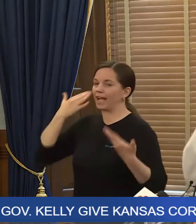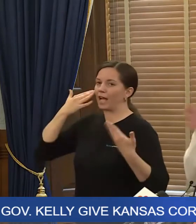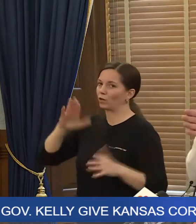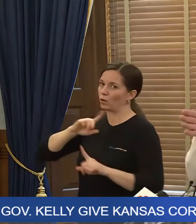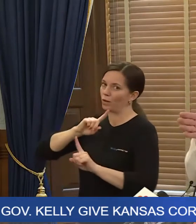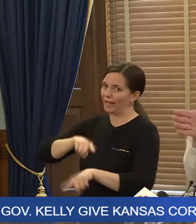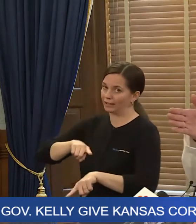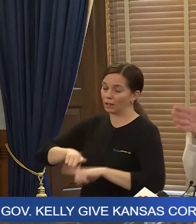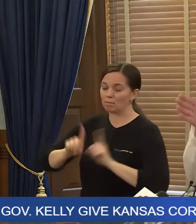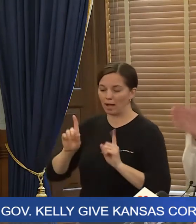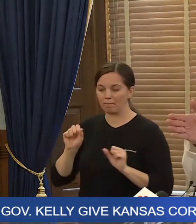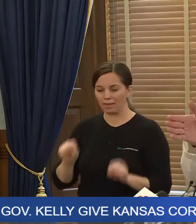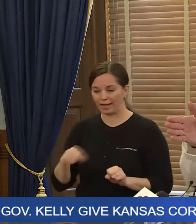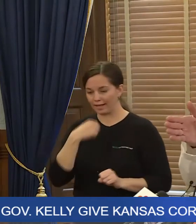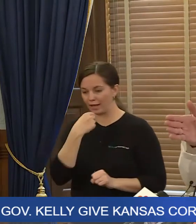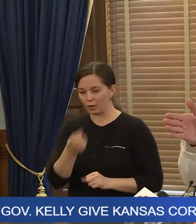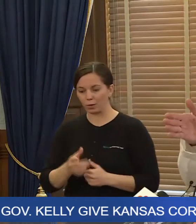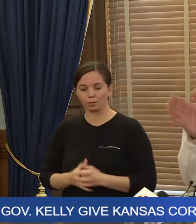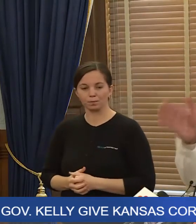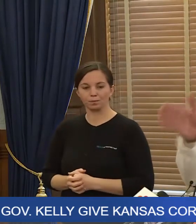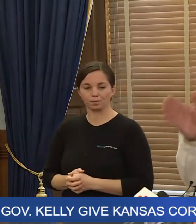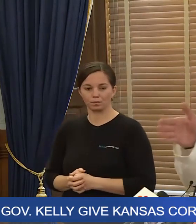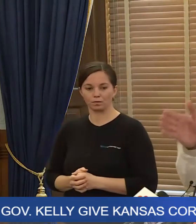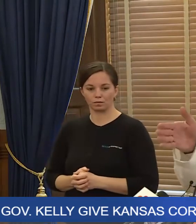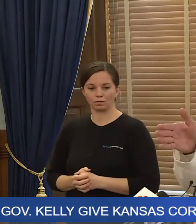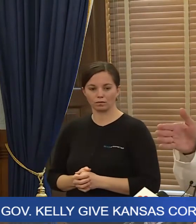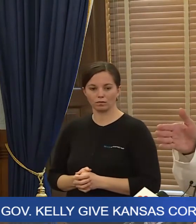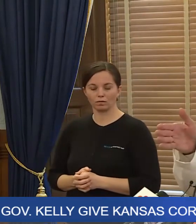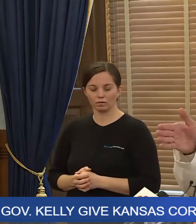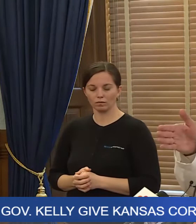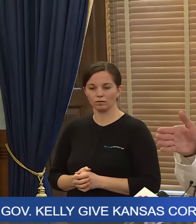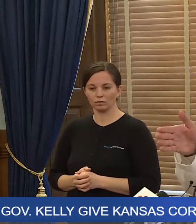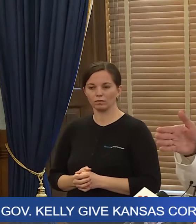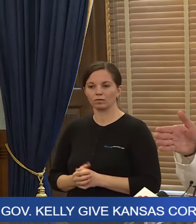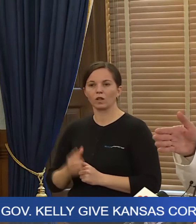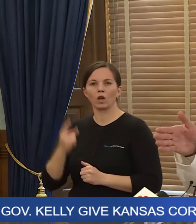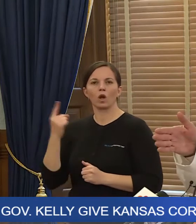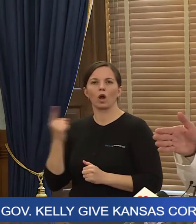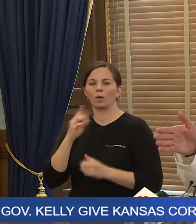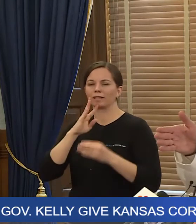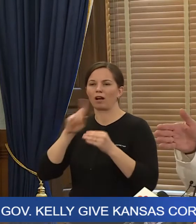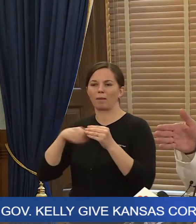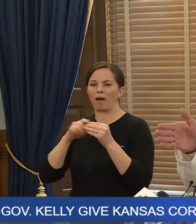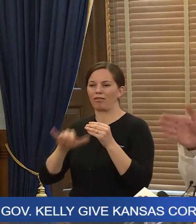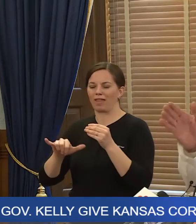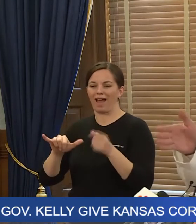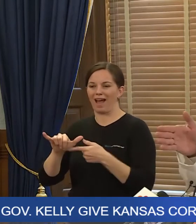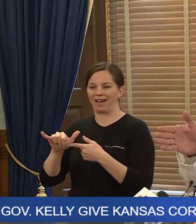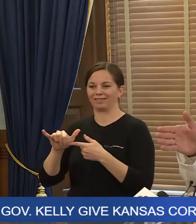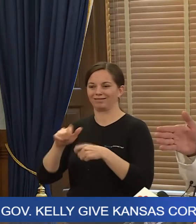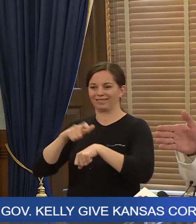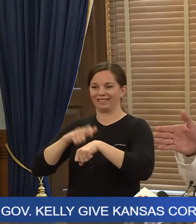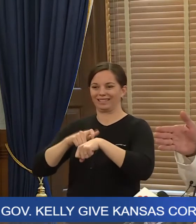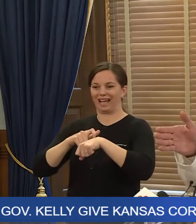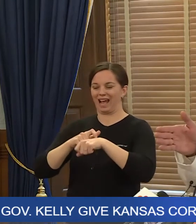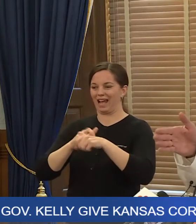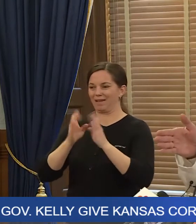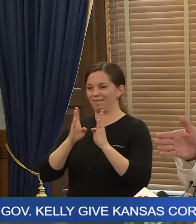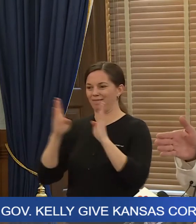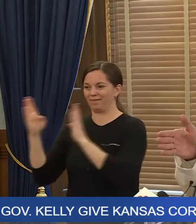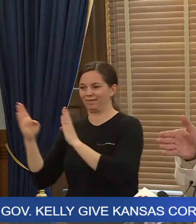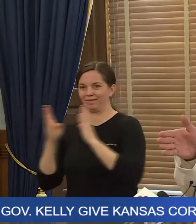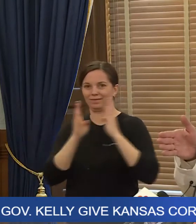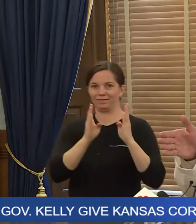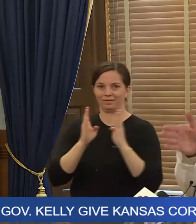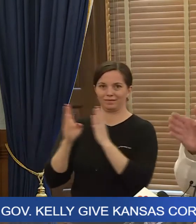What I can tell you, though, is that we've always talked about a 2-week increments for a couple of reasons. The main one is that that's the